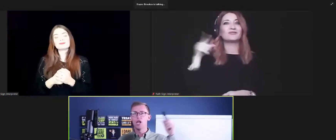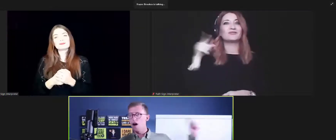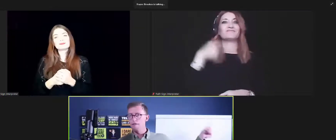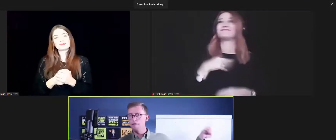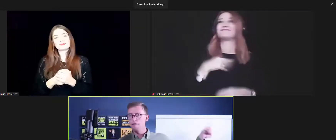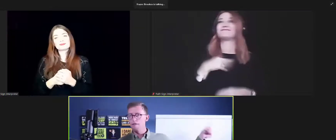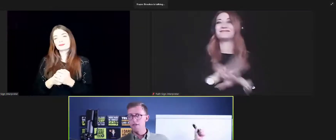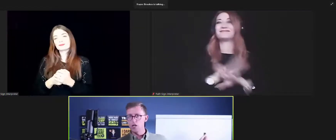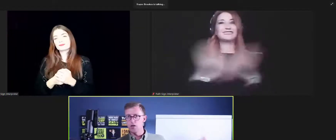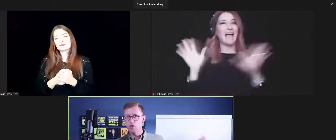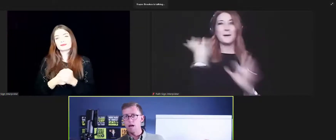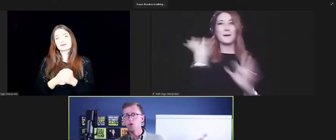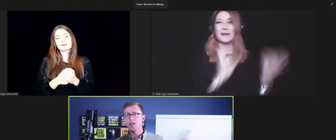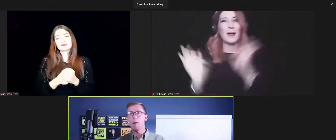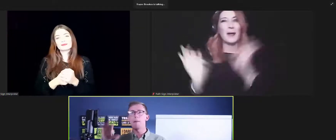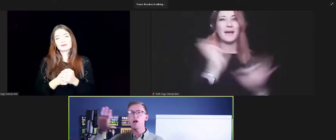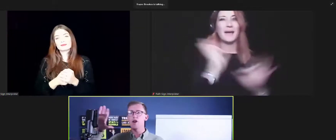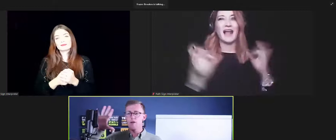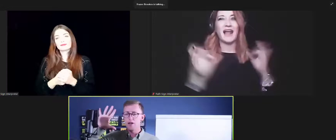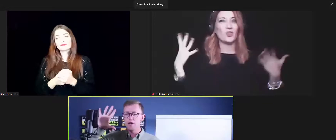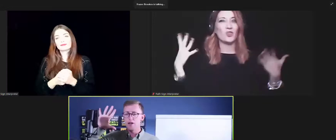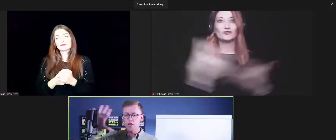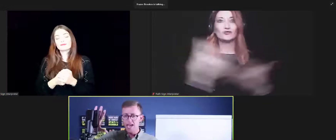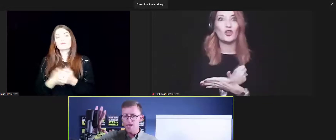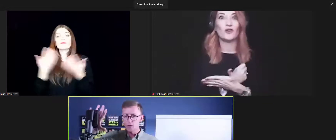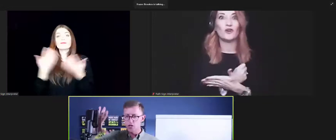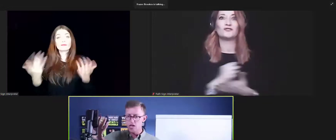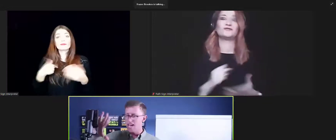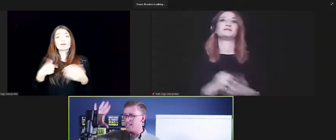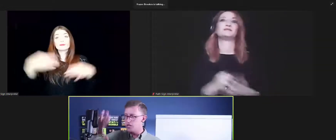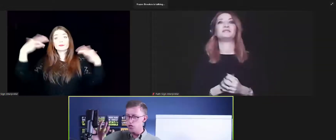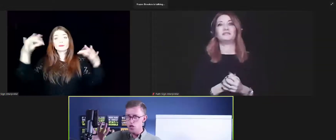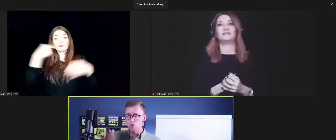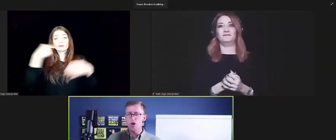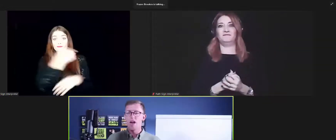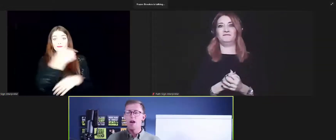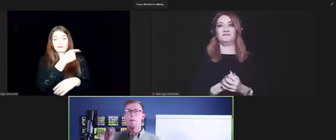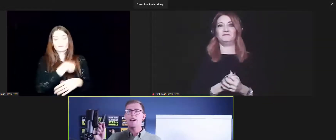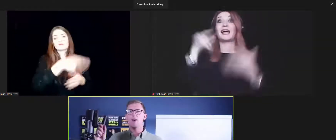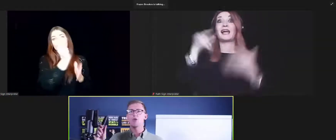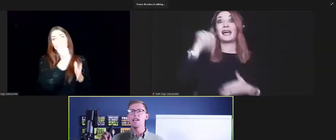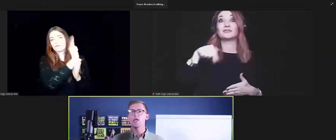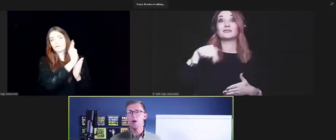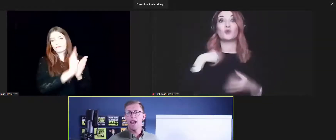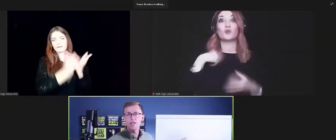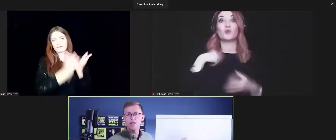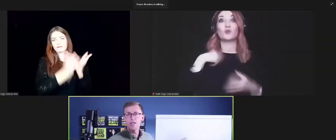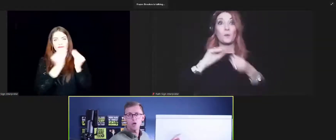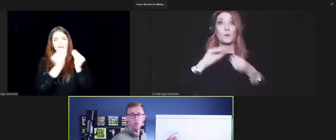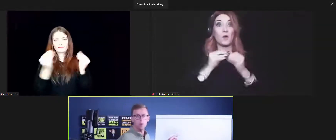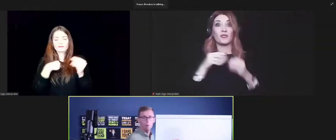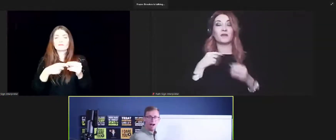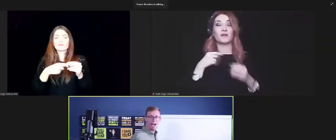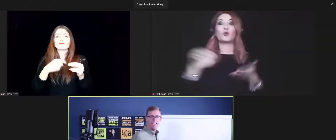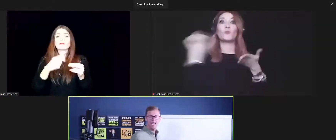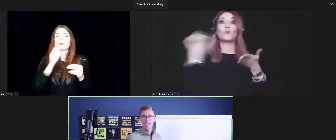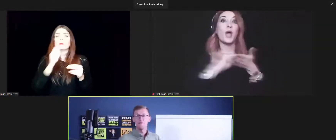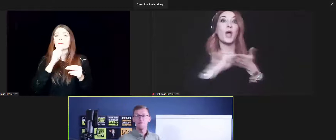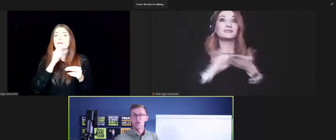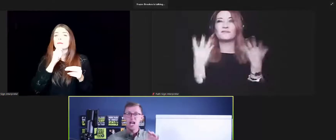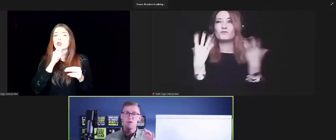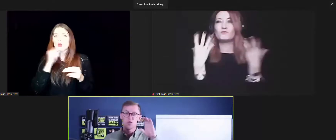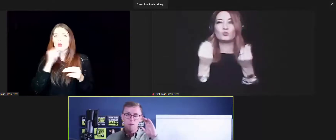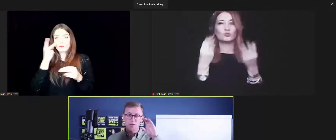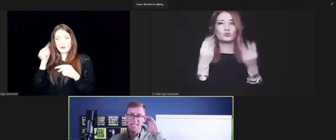lot of things on this whiteboard. Now, my microphone is here. You can see it. It's huge. My microphone's here. So when I do come back, if the